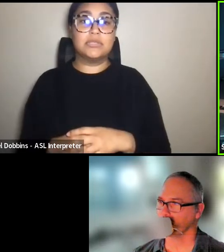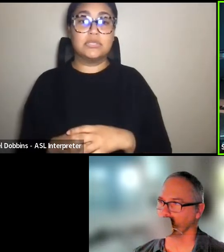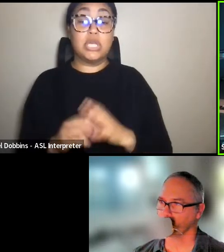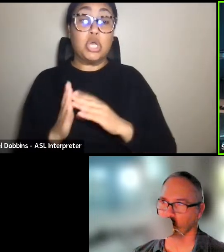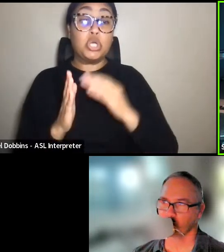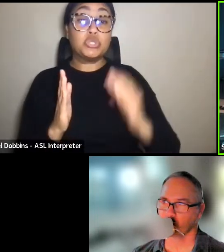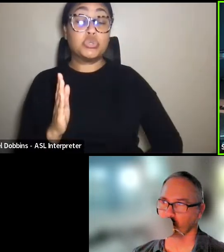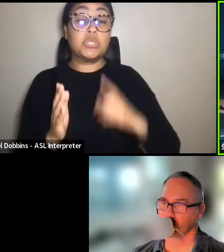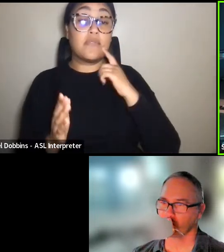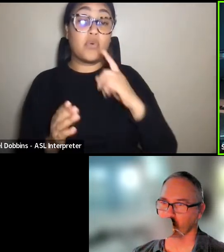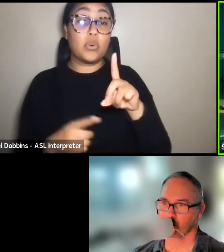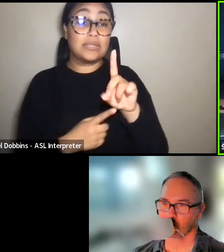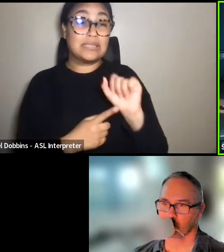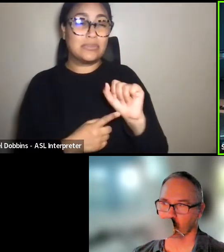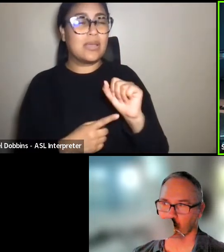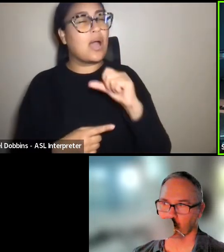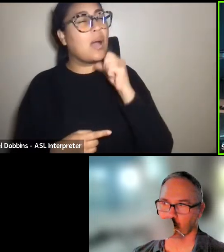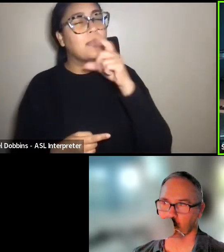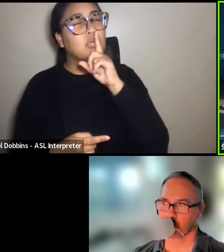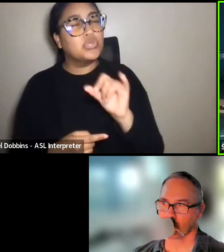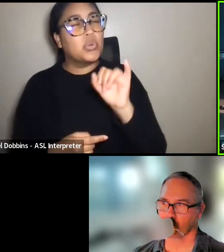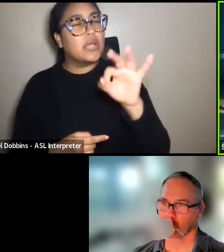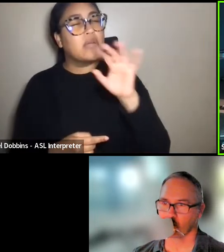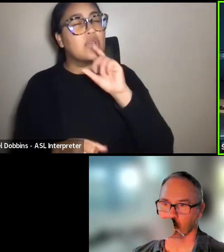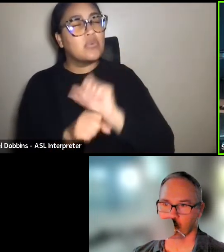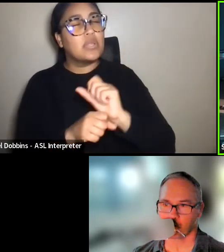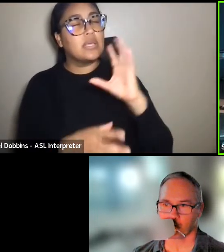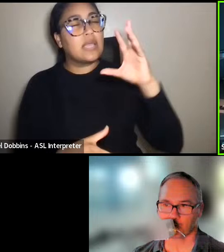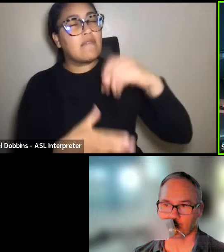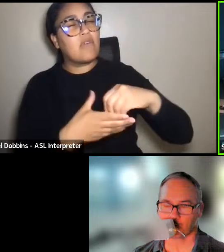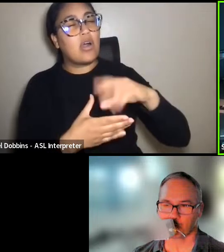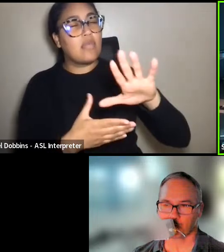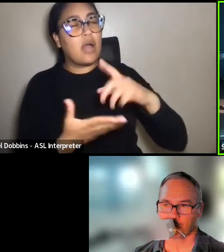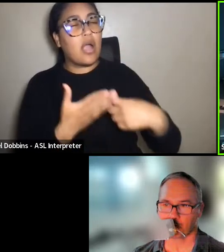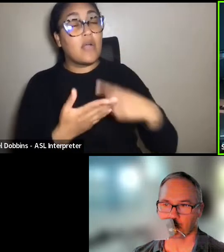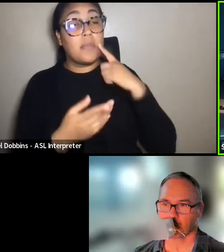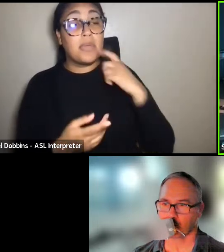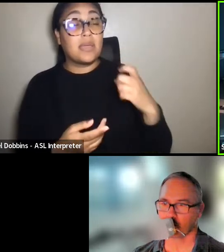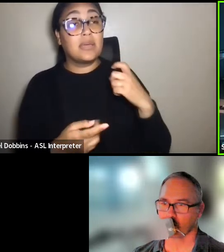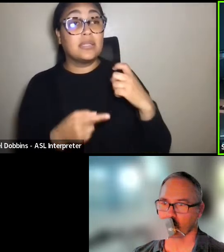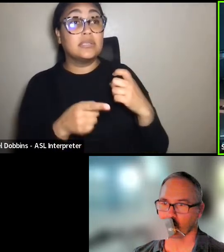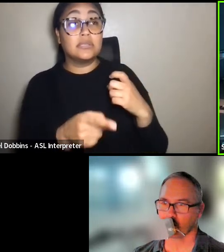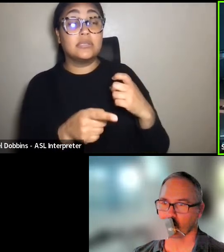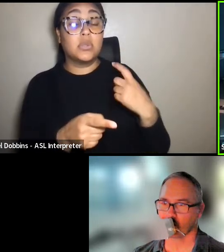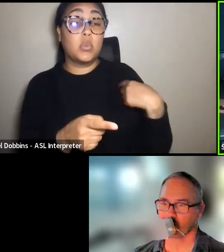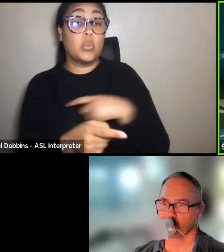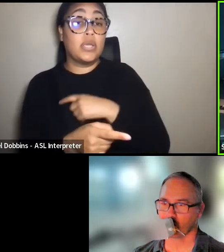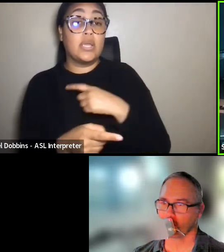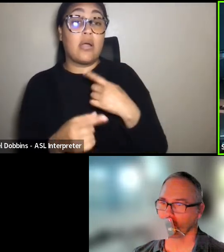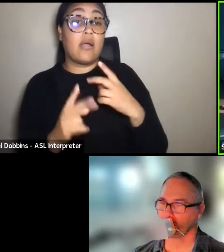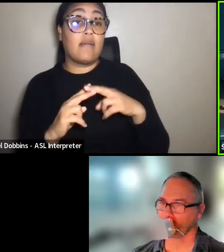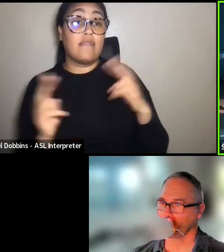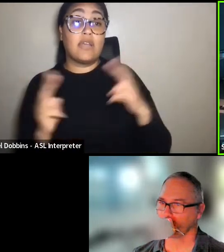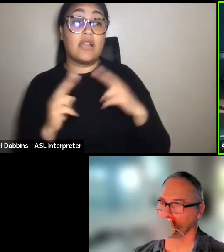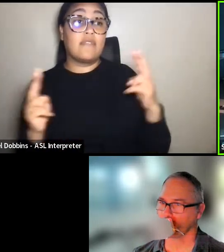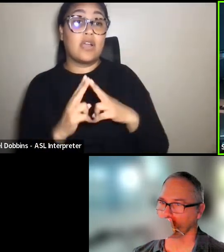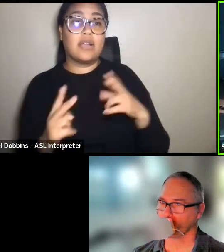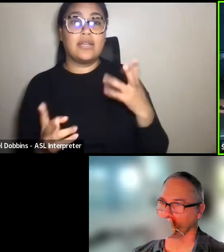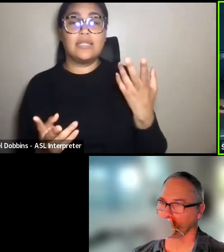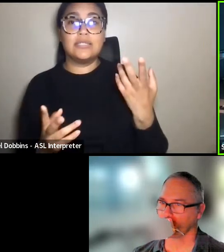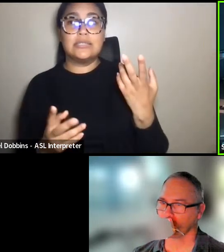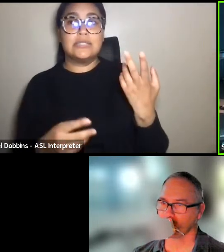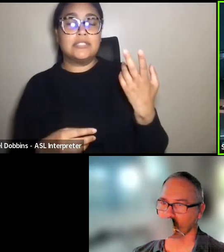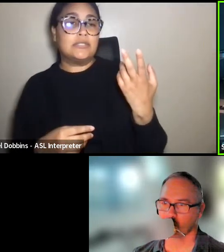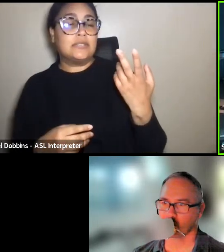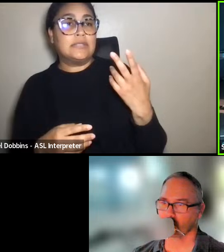actually had an opportunity to really fully engage in that conversation. And the reason, part of that, I think we are siloed in education. We have